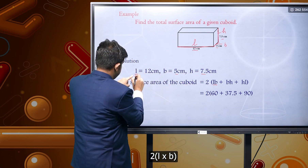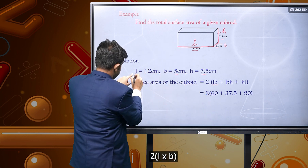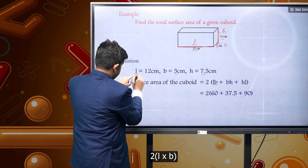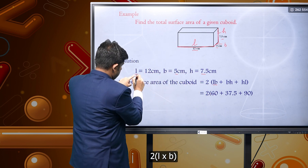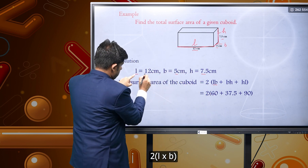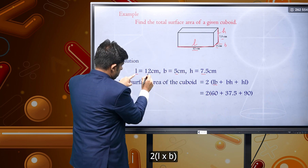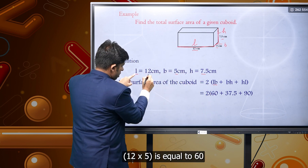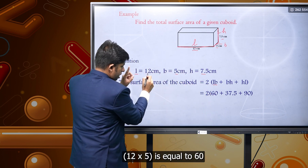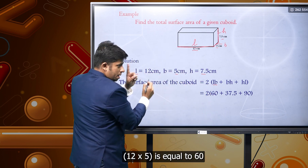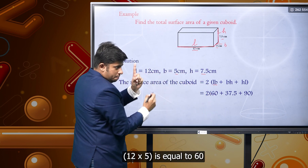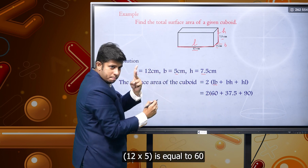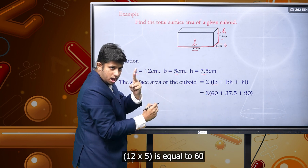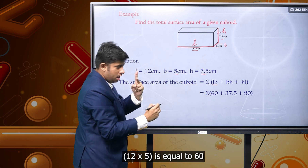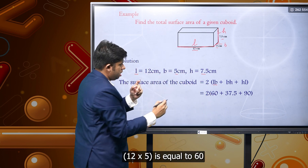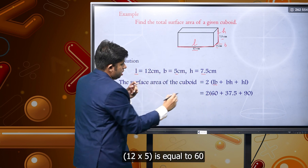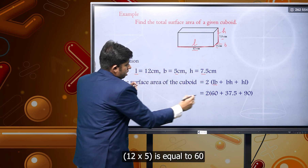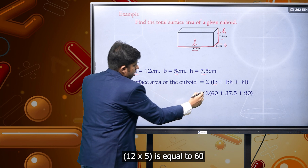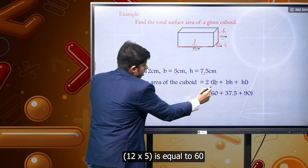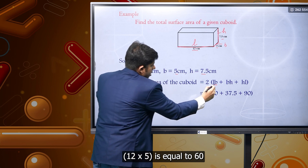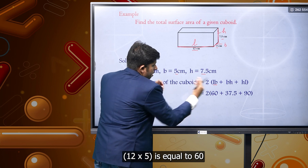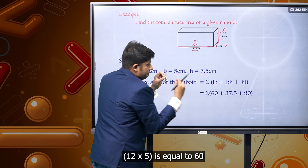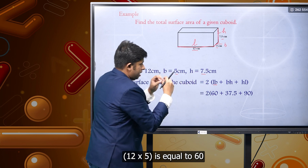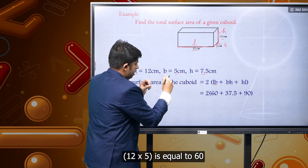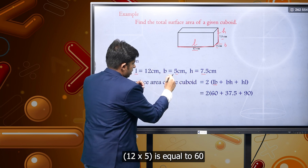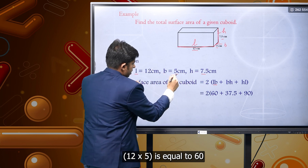into B, 12 into 5 is equal to 60.